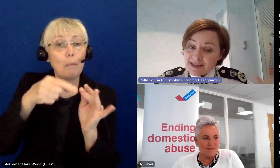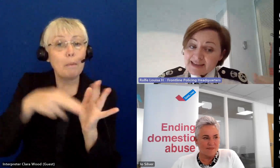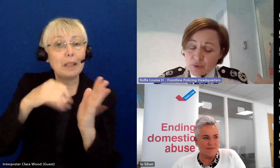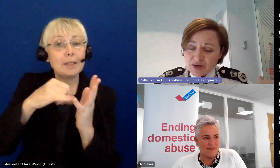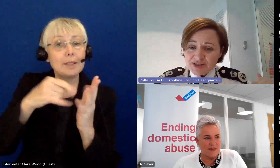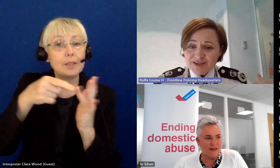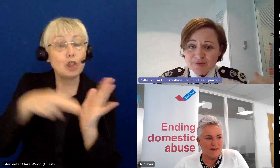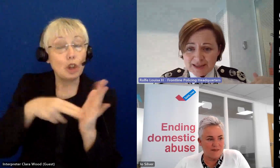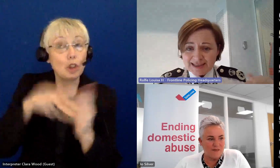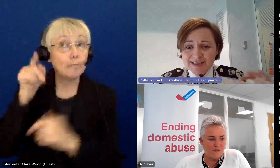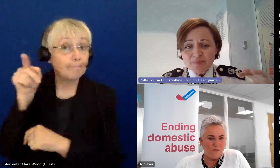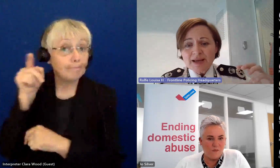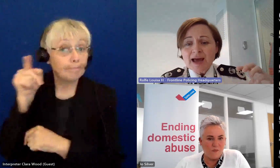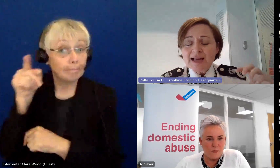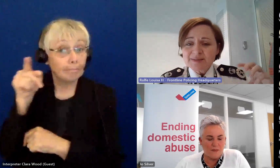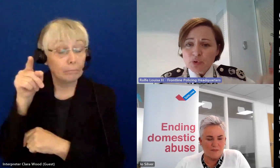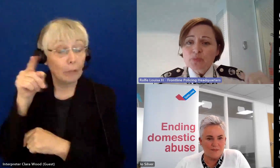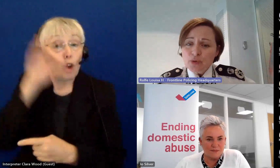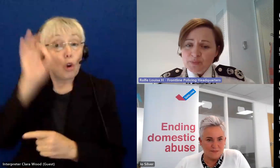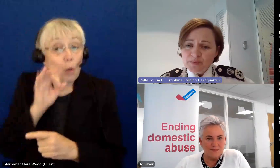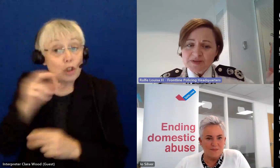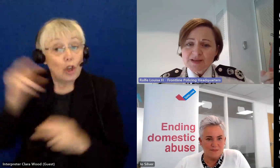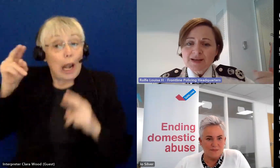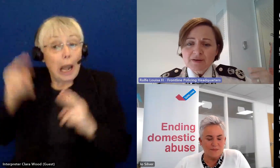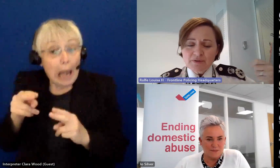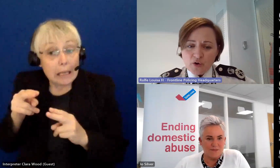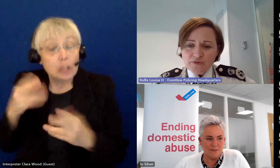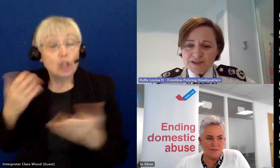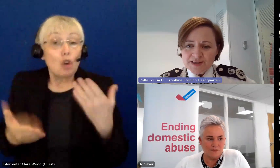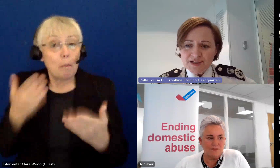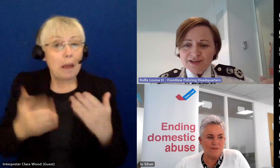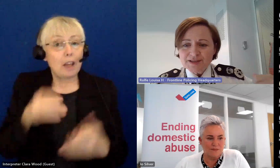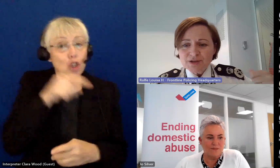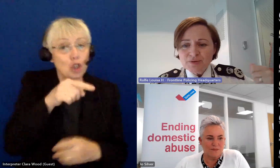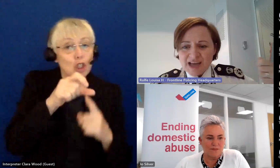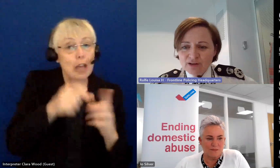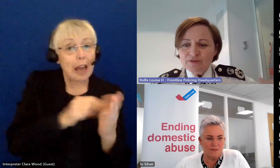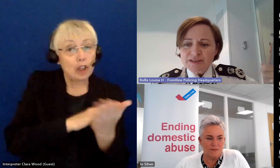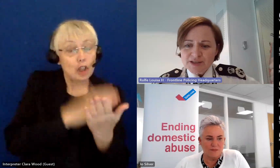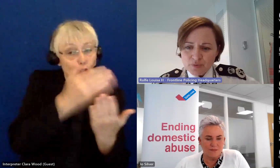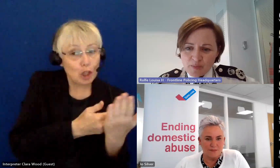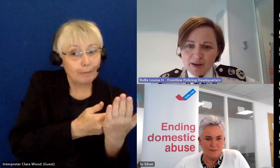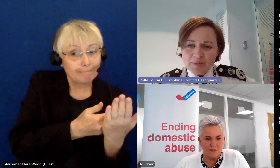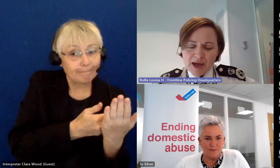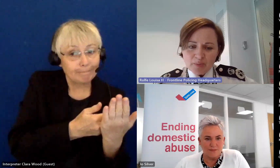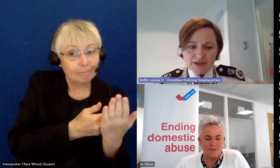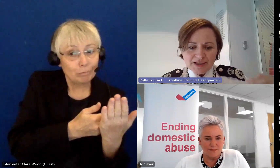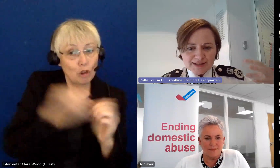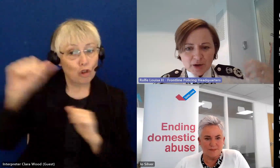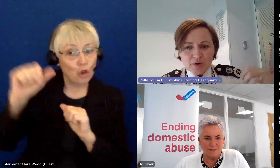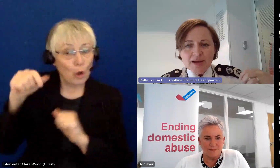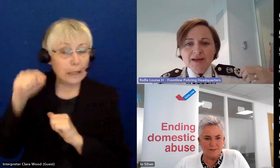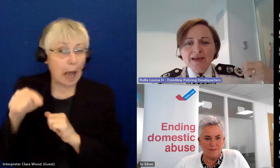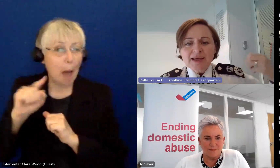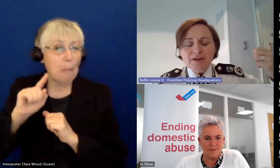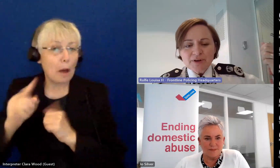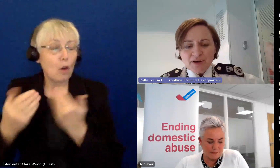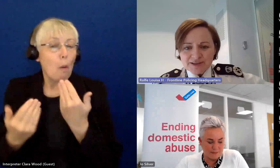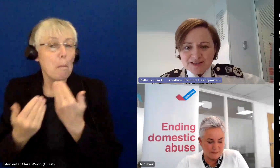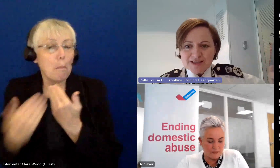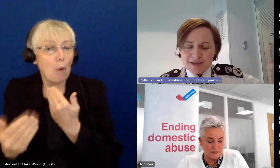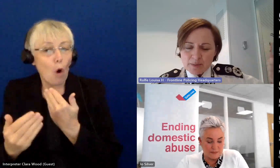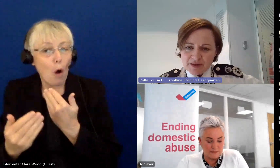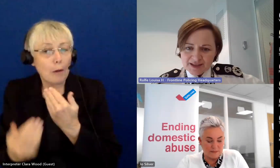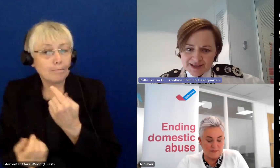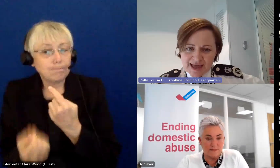It has less questions within it, but it has more prompts for officers to delve into what might be happening. So if